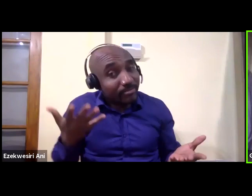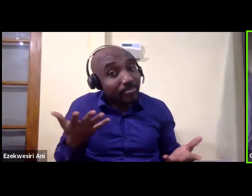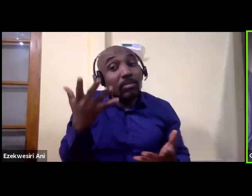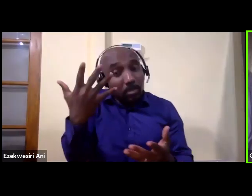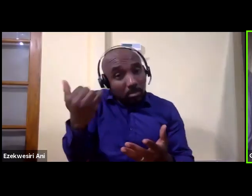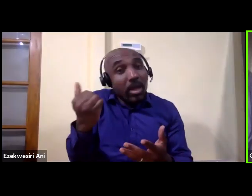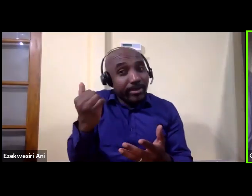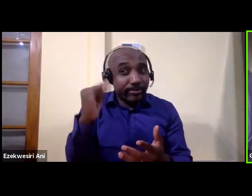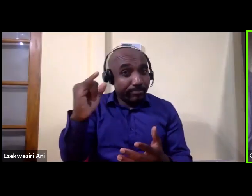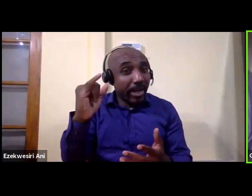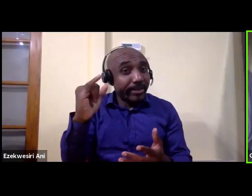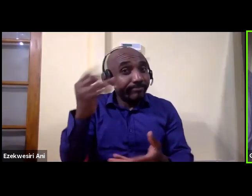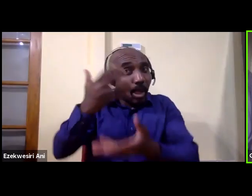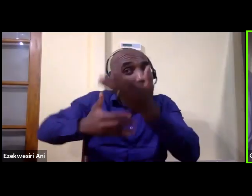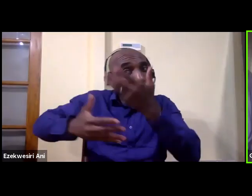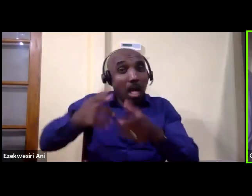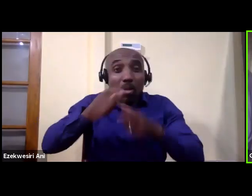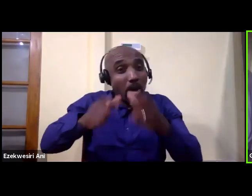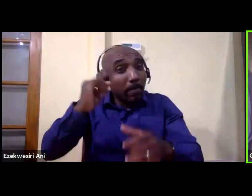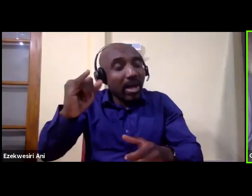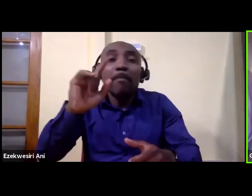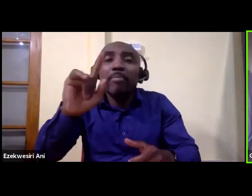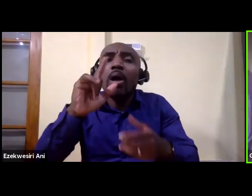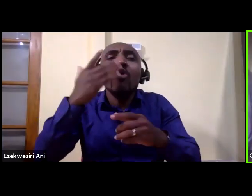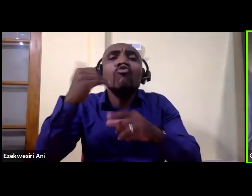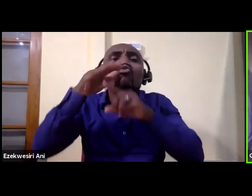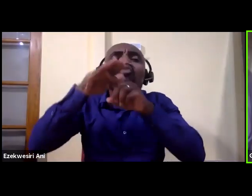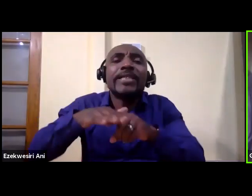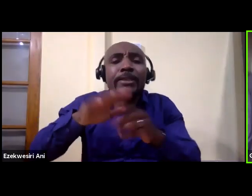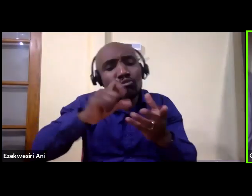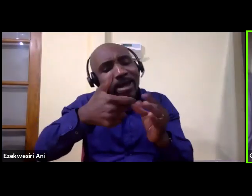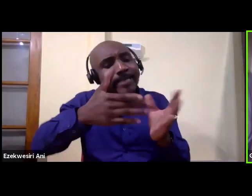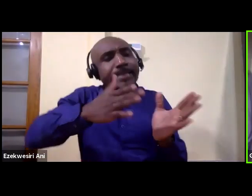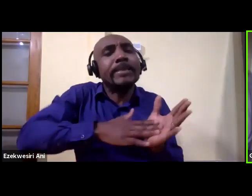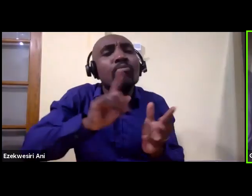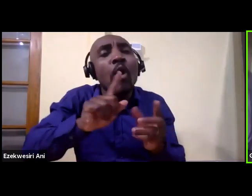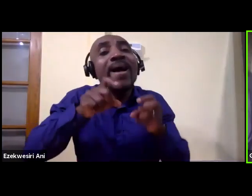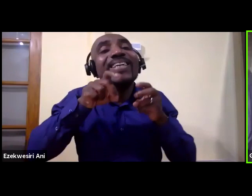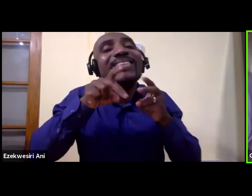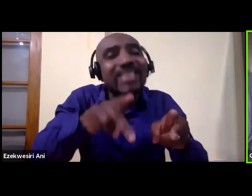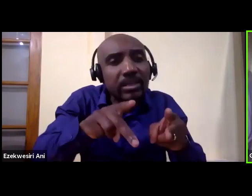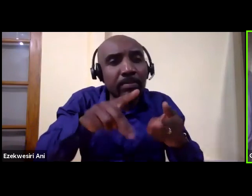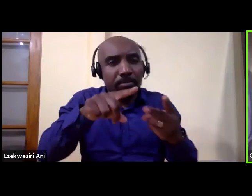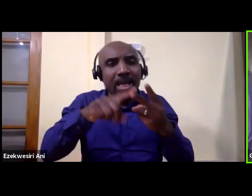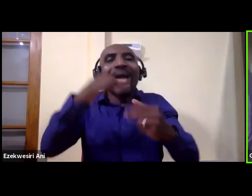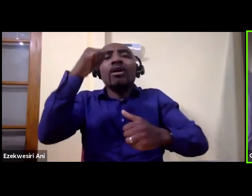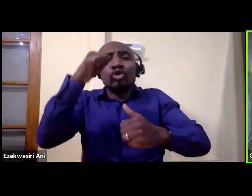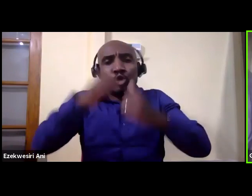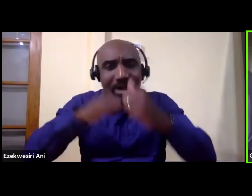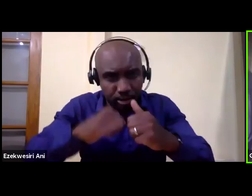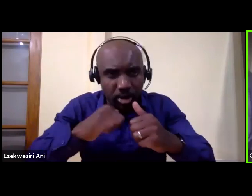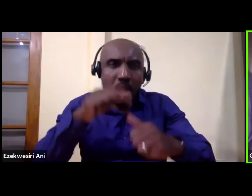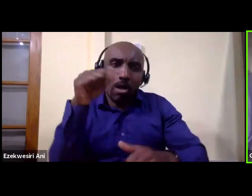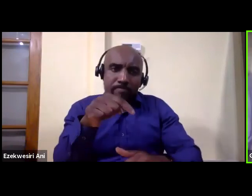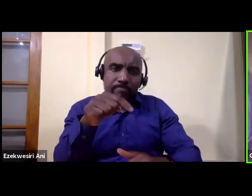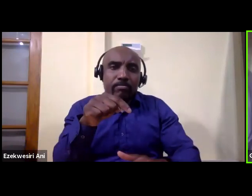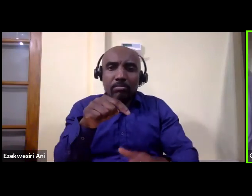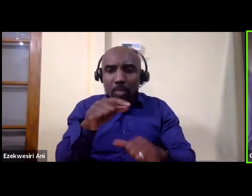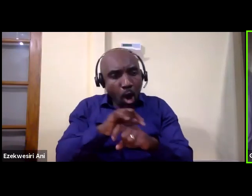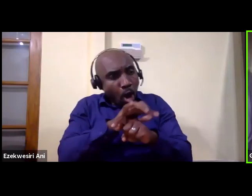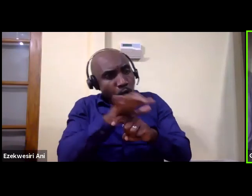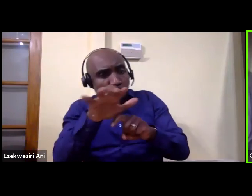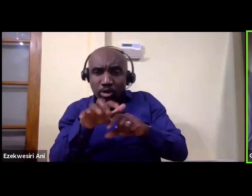a system. It is a structure. It is not as though this virus is